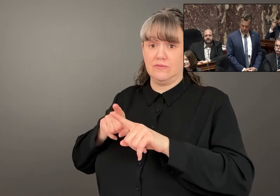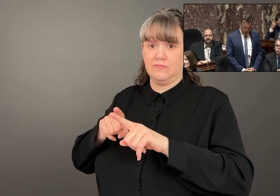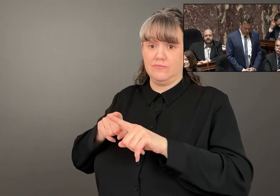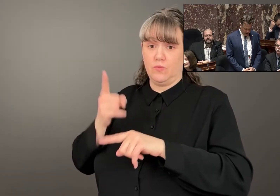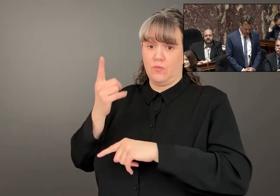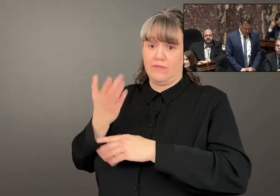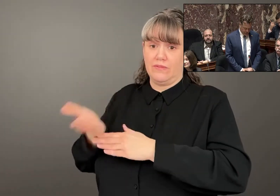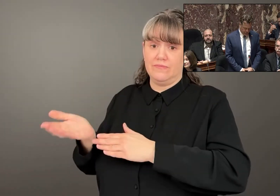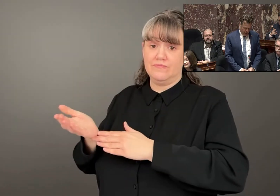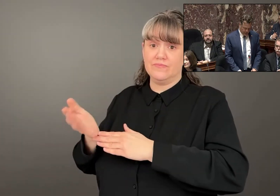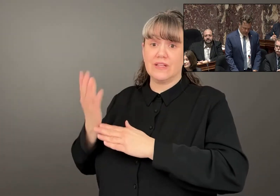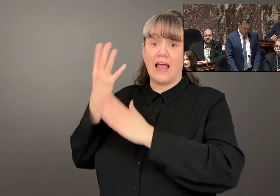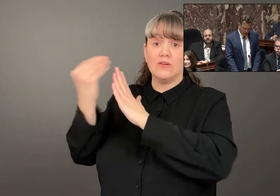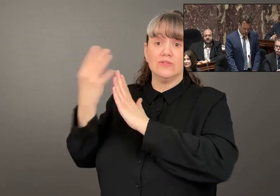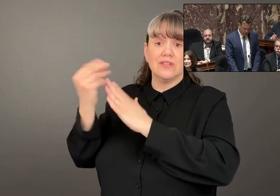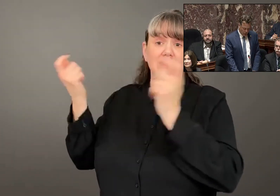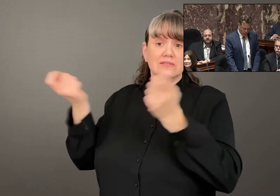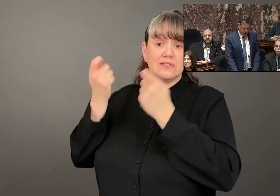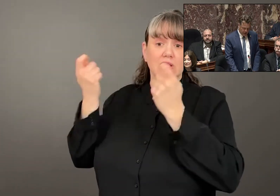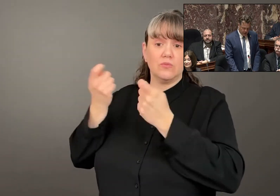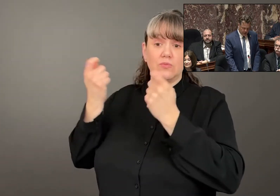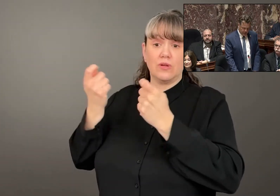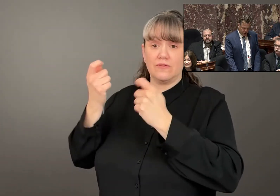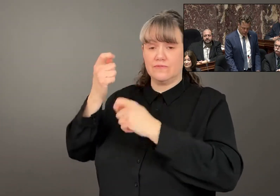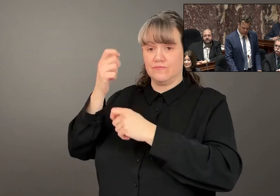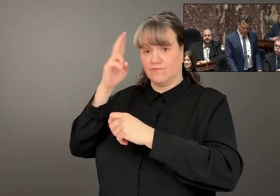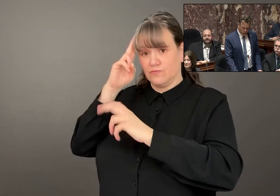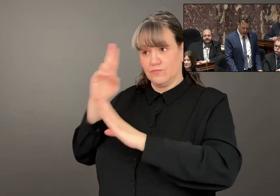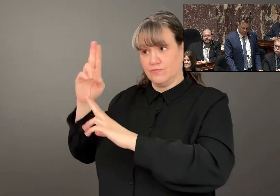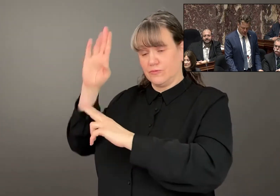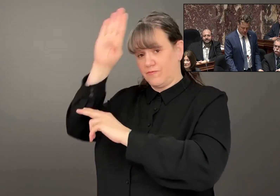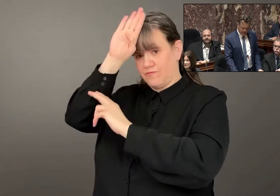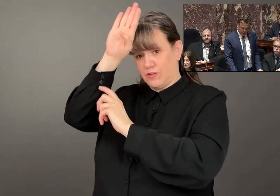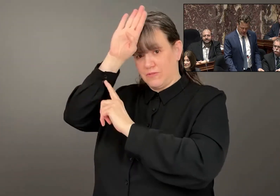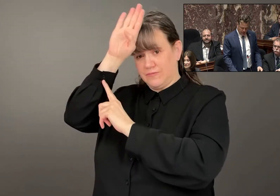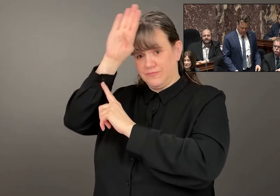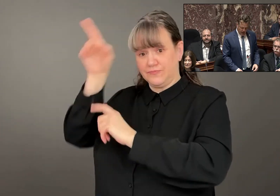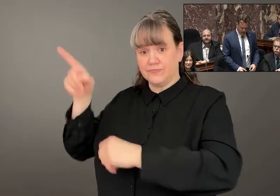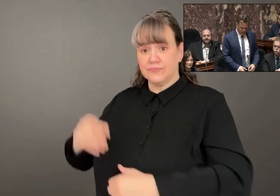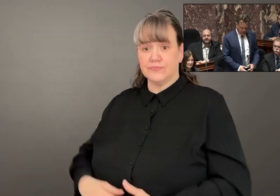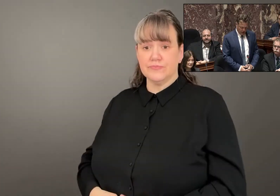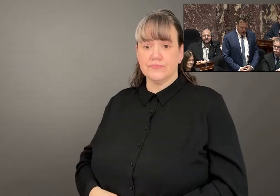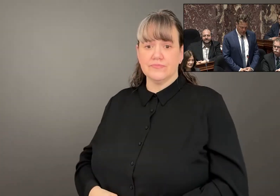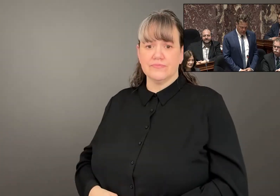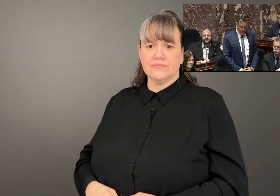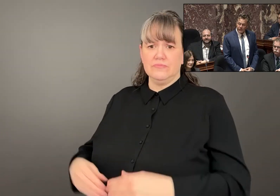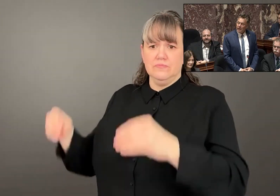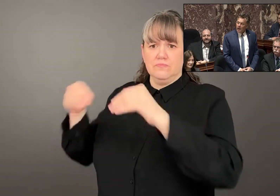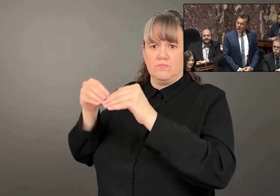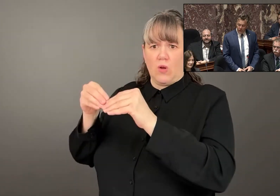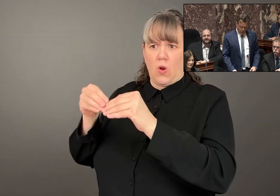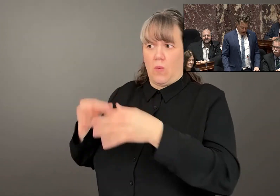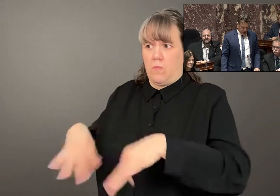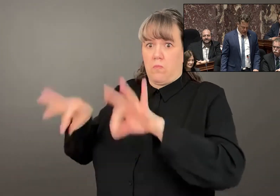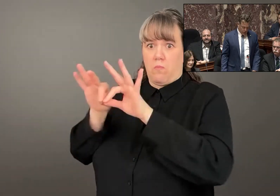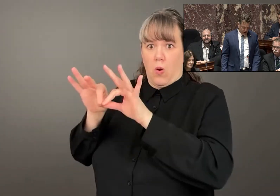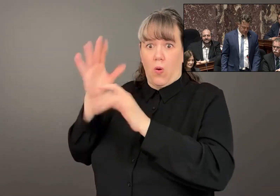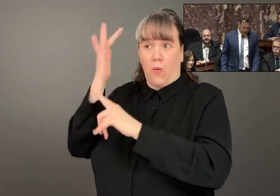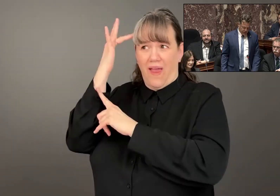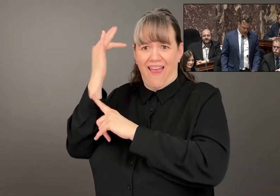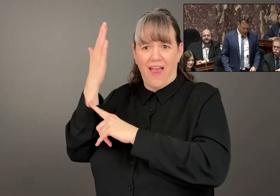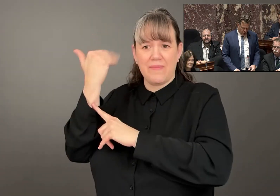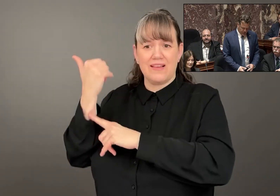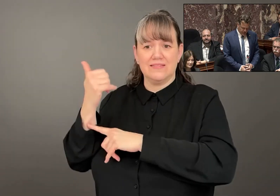every day for our communities, a fact that has become all the more poignant as climate-fueled wildfires impact every part of our province. Firefighters